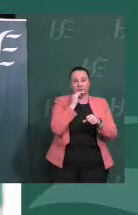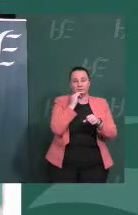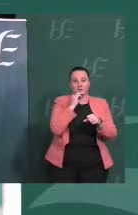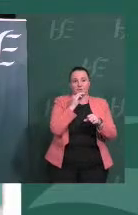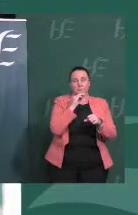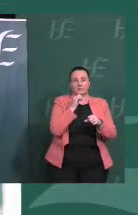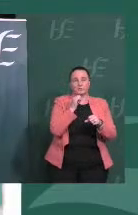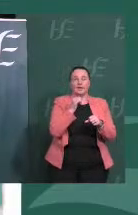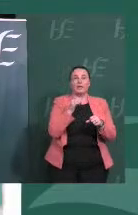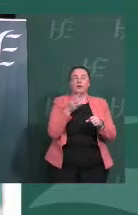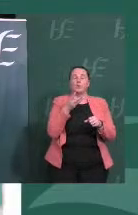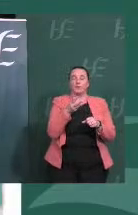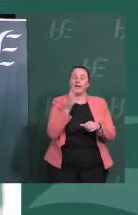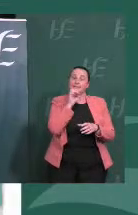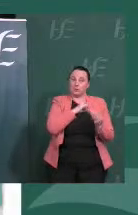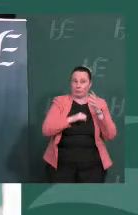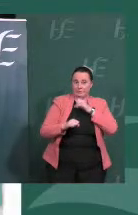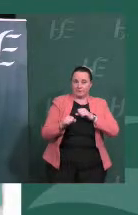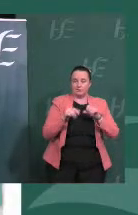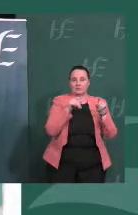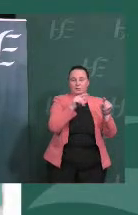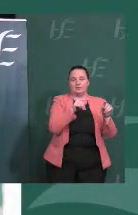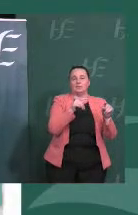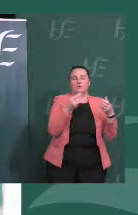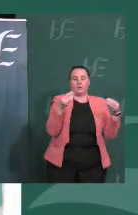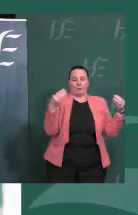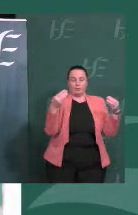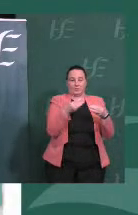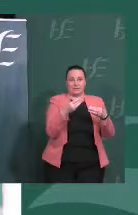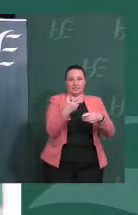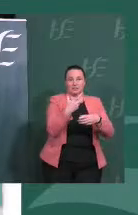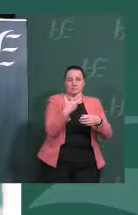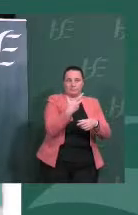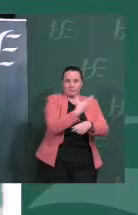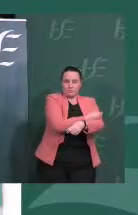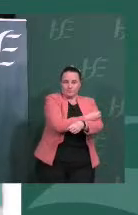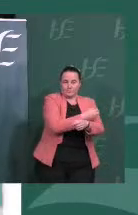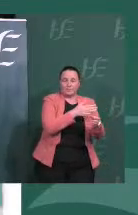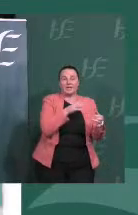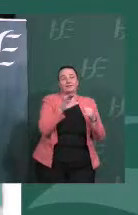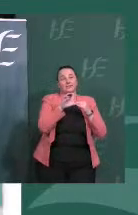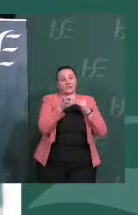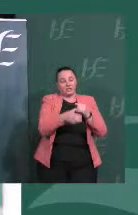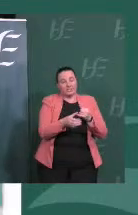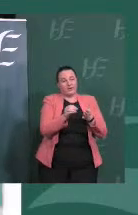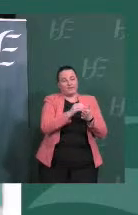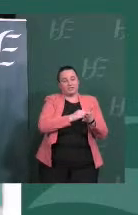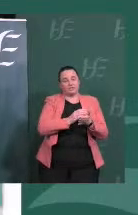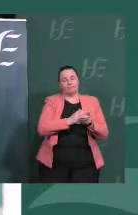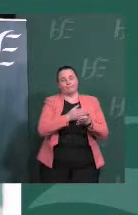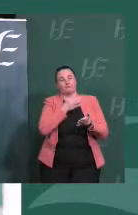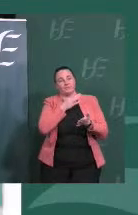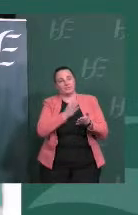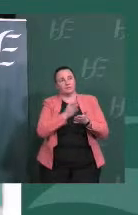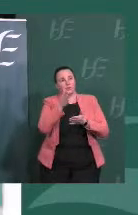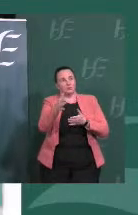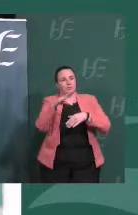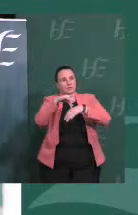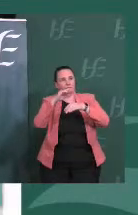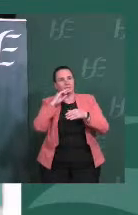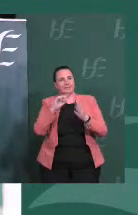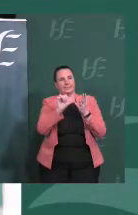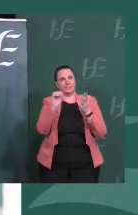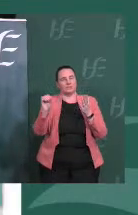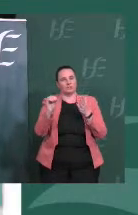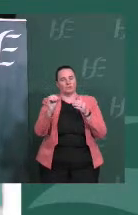making a number of assumptions of the protective effect of the vaccine and of the chances of getting hospitalised. You'll see 600 admitted